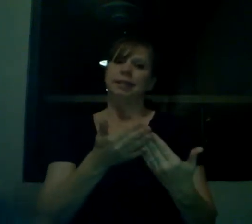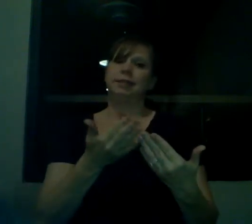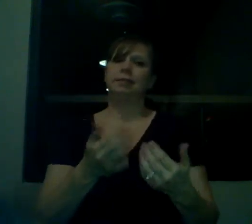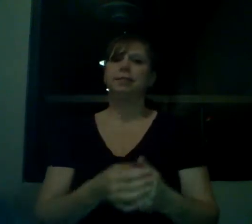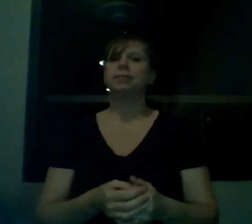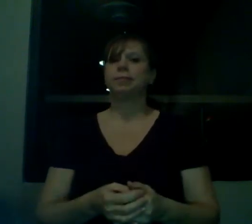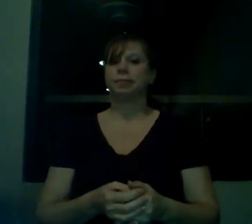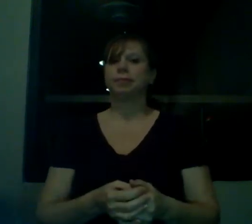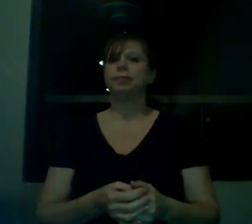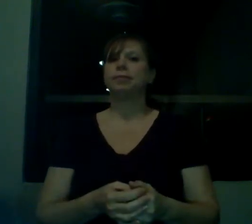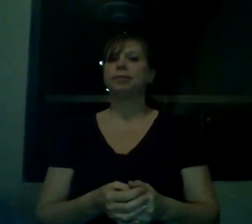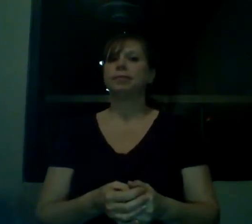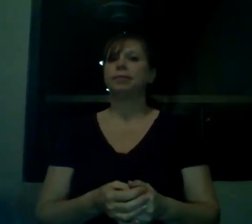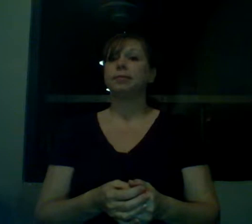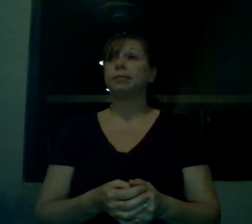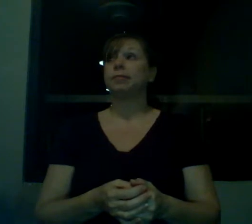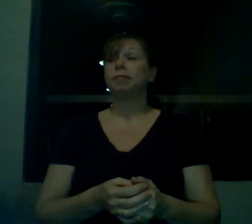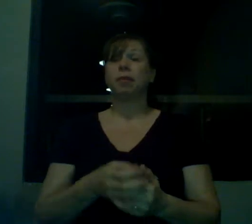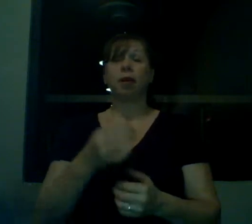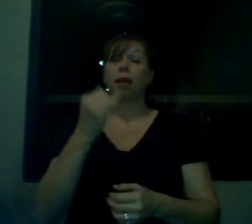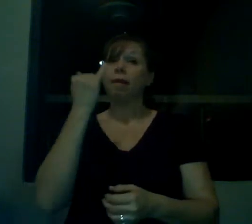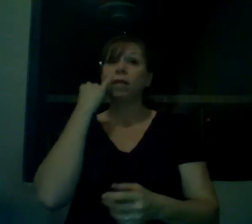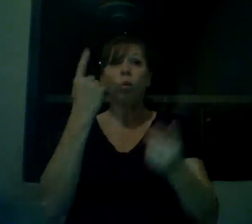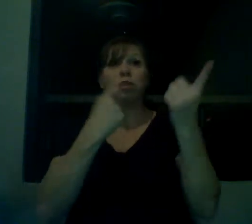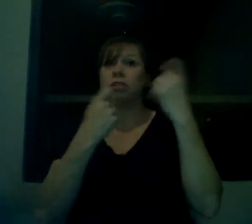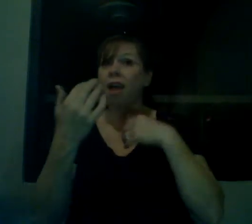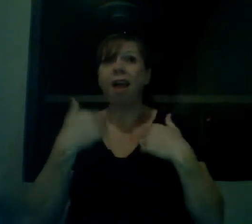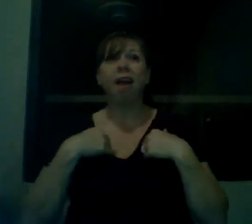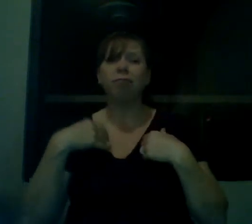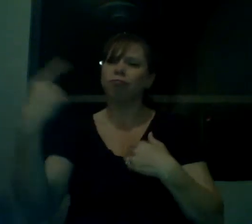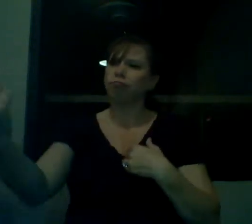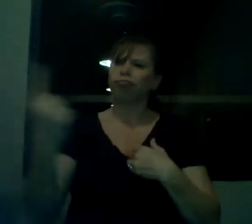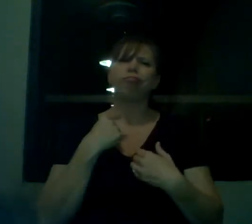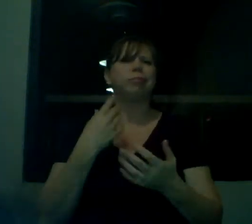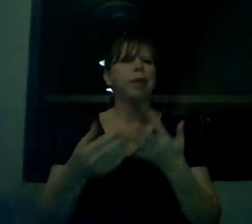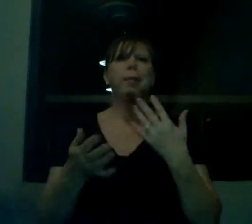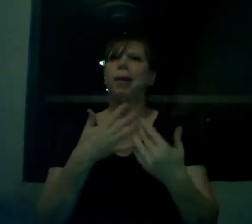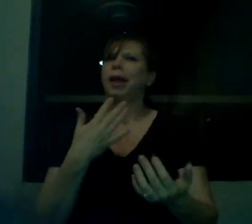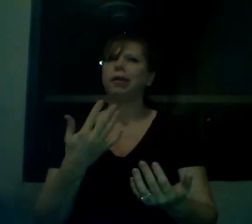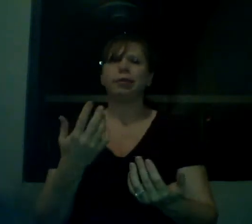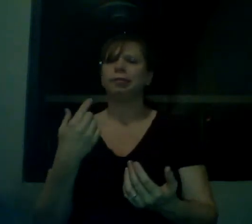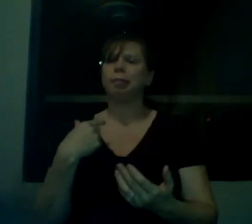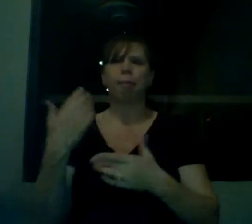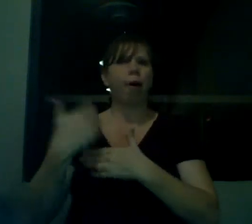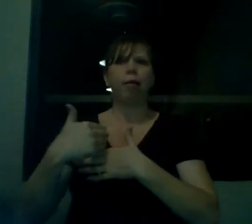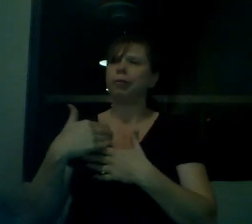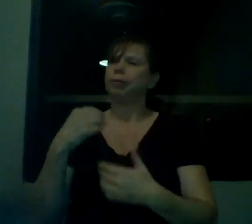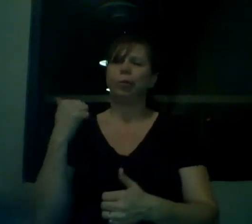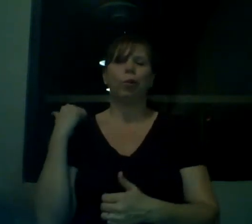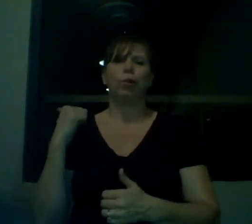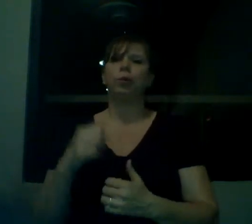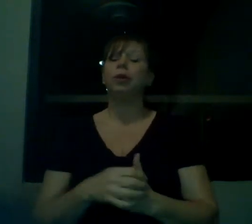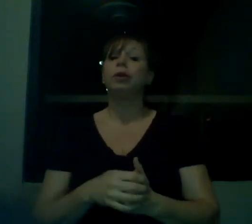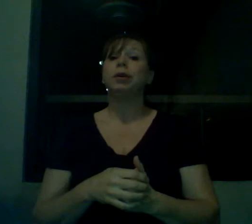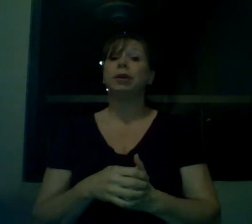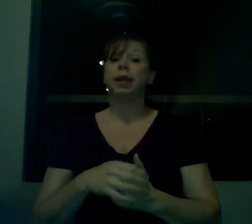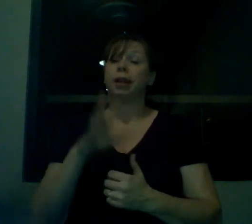free to come and ask at any time. I'd love to help you figure out what kind of learner you are and all those tools.